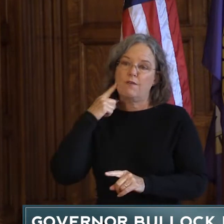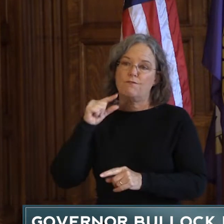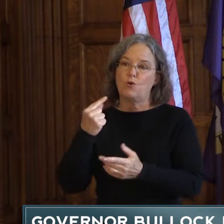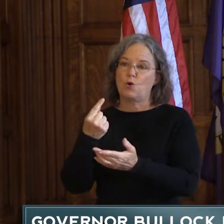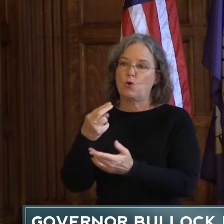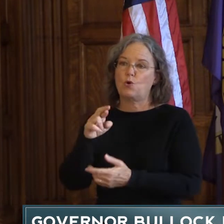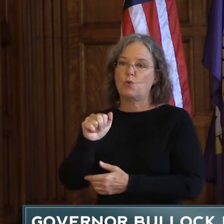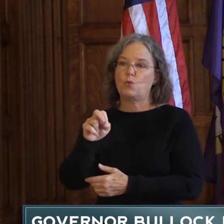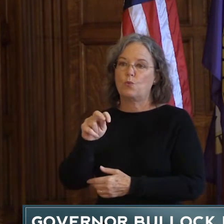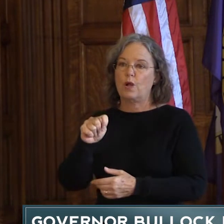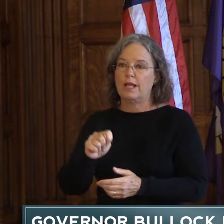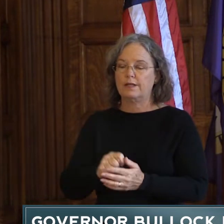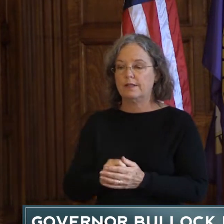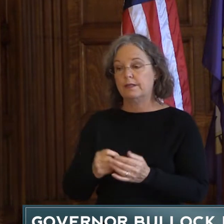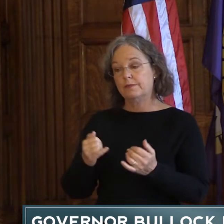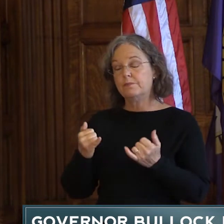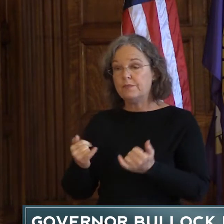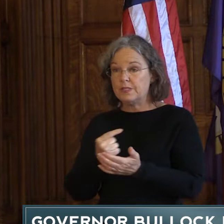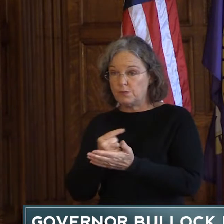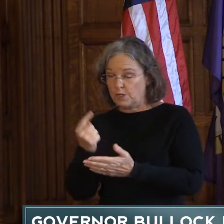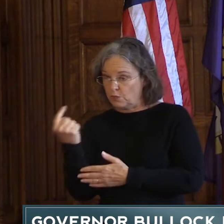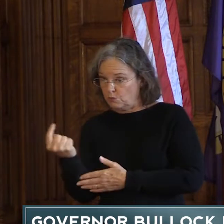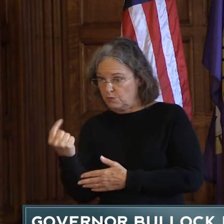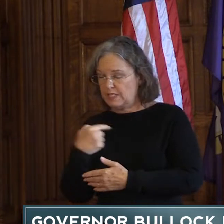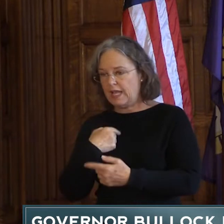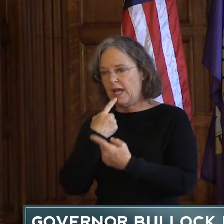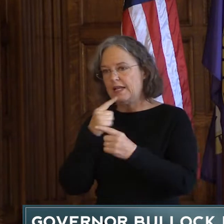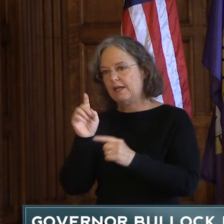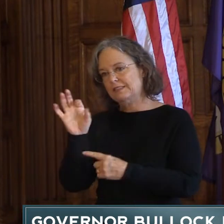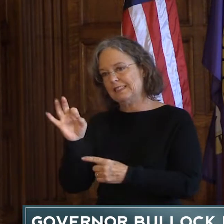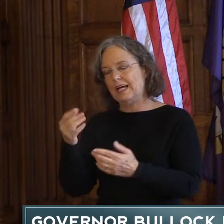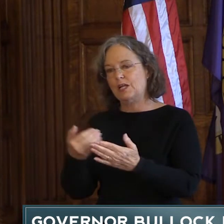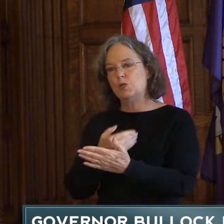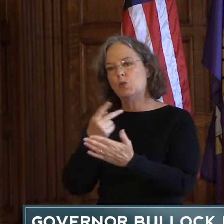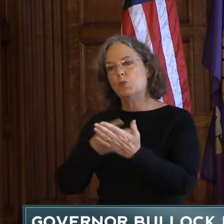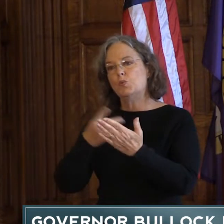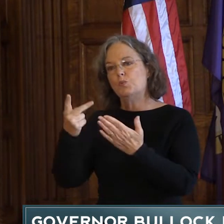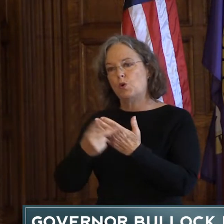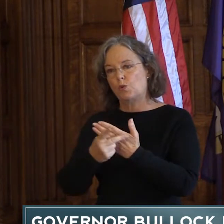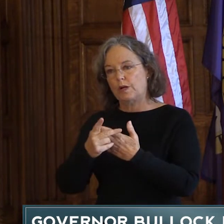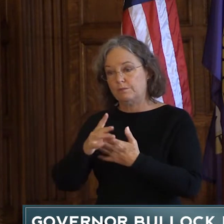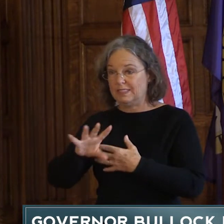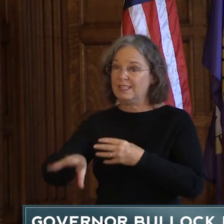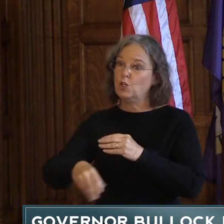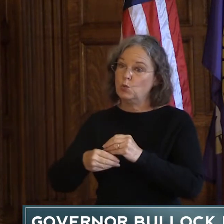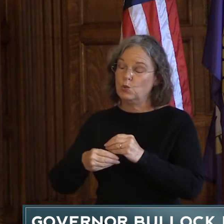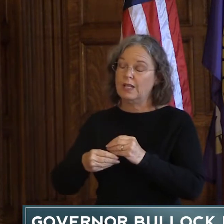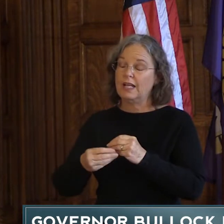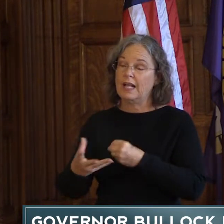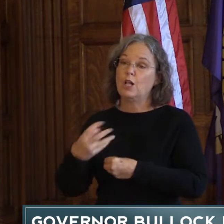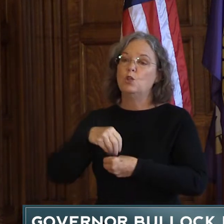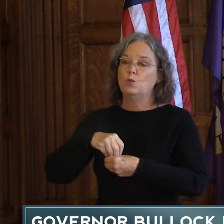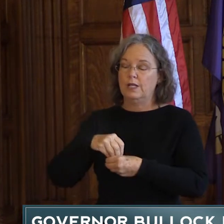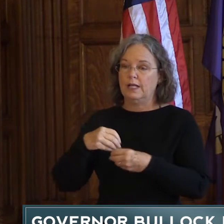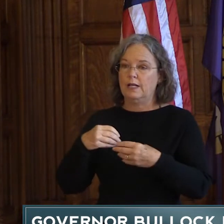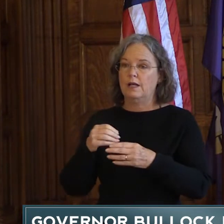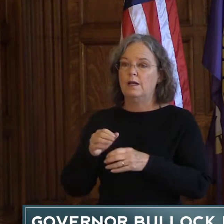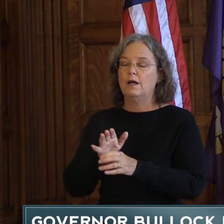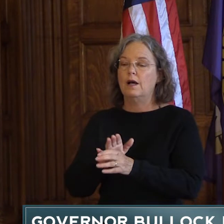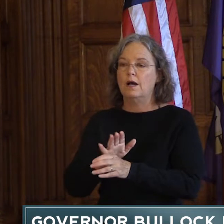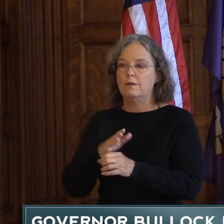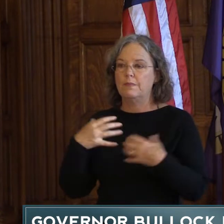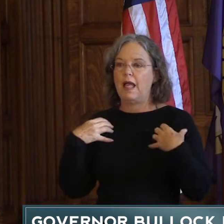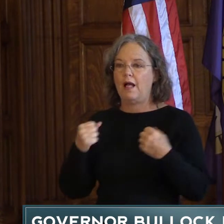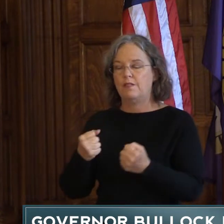Earlier this week on Tuesday, I announced the creation of 9 new programs, including the public health grants, to help with economic recovery from